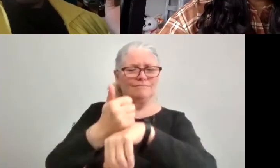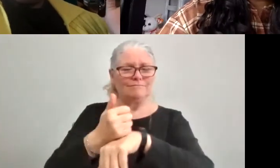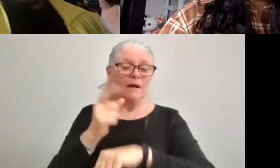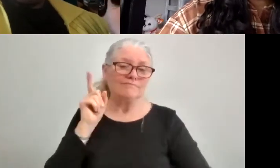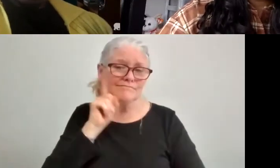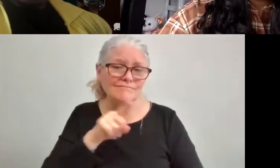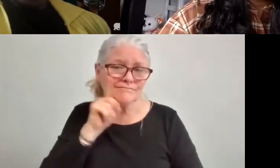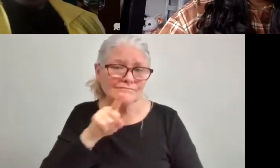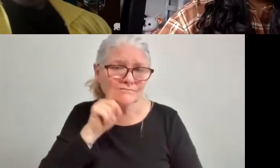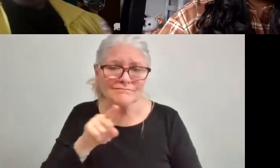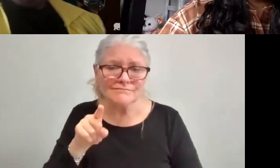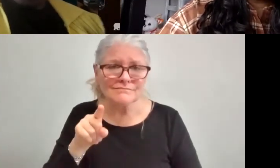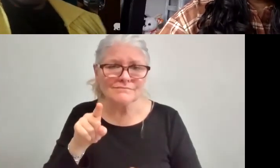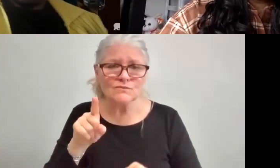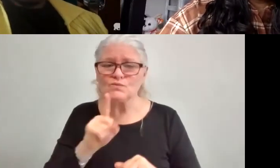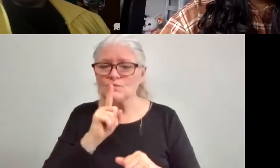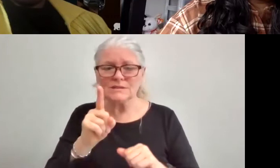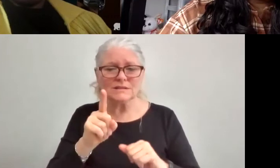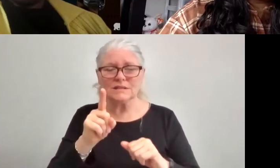that really just mimic isolation